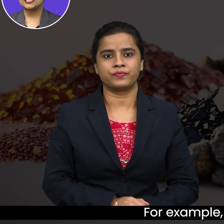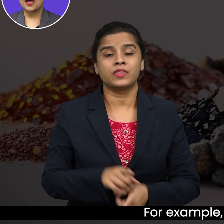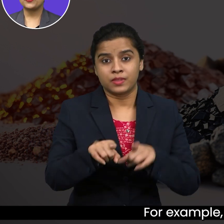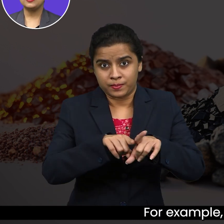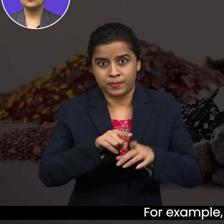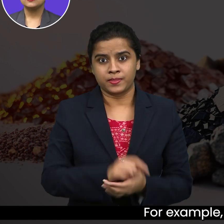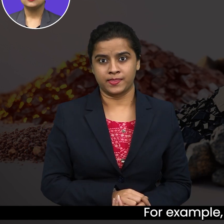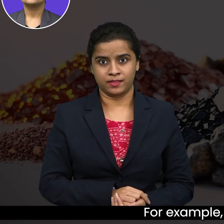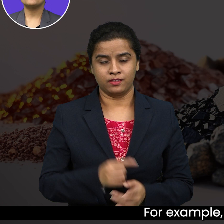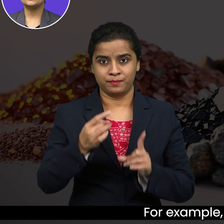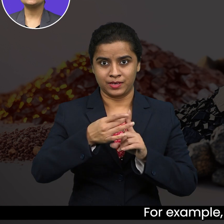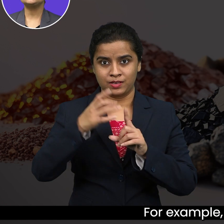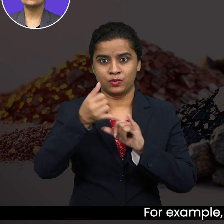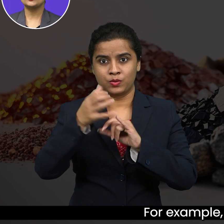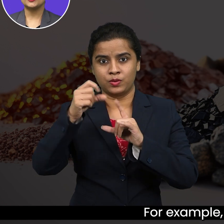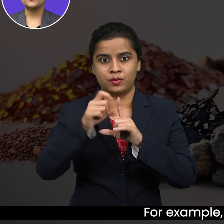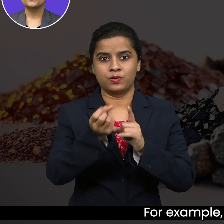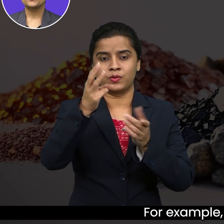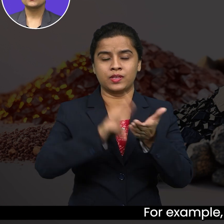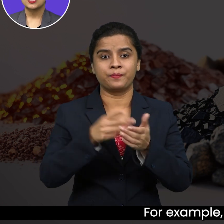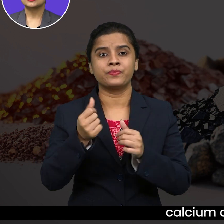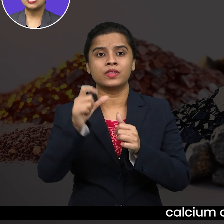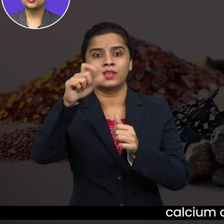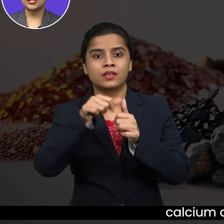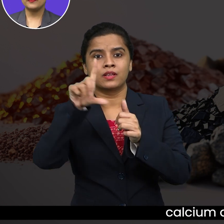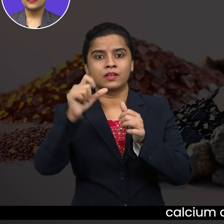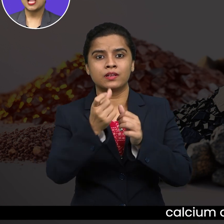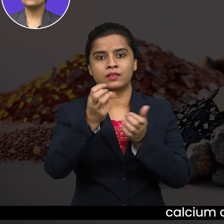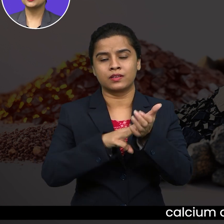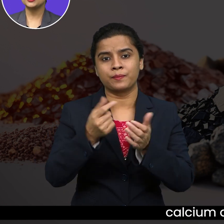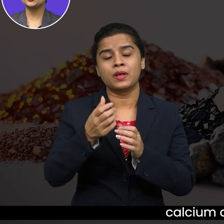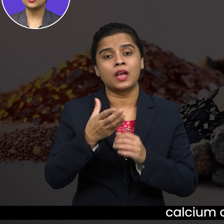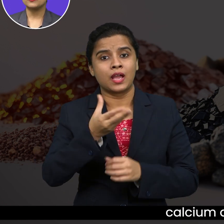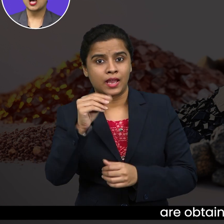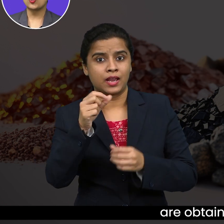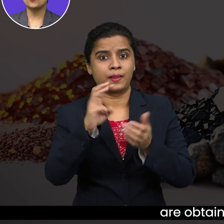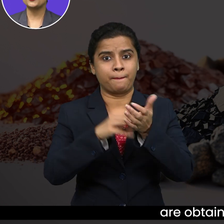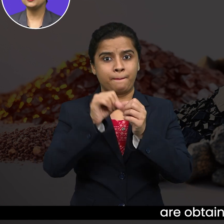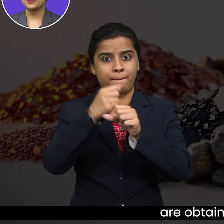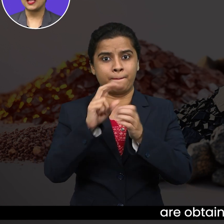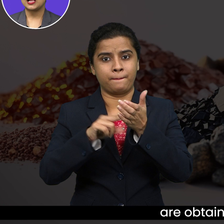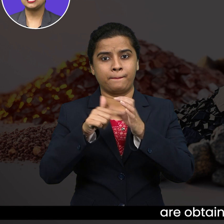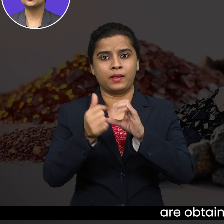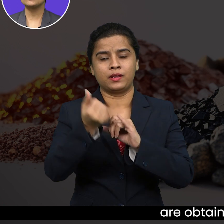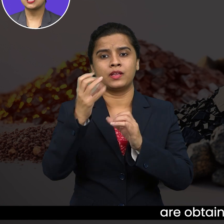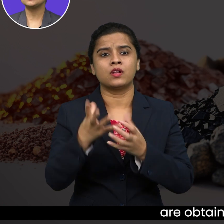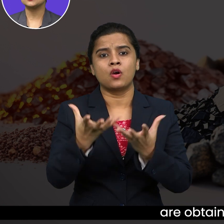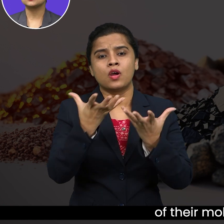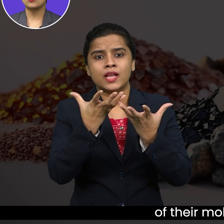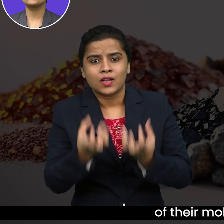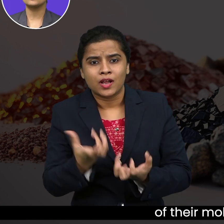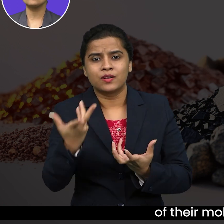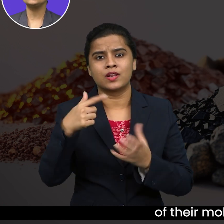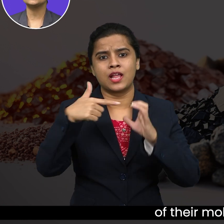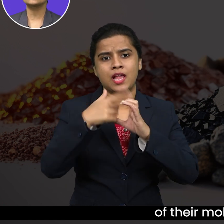For example, the metals sodium, calcium and magnesium are obtained by